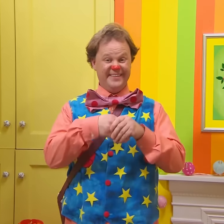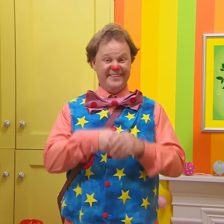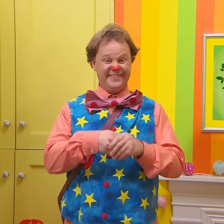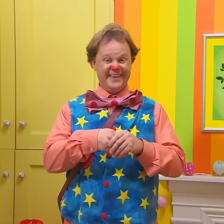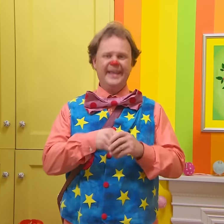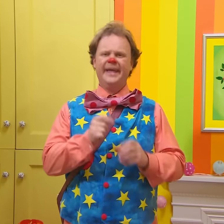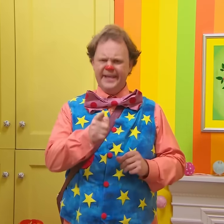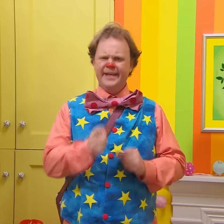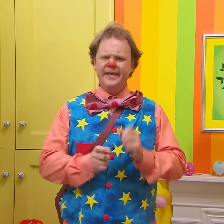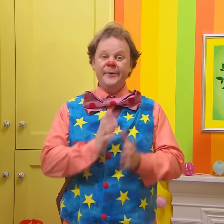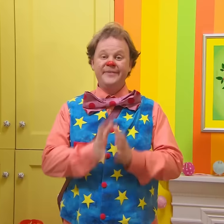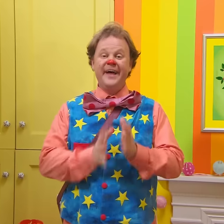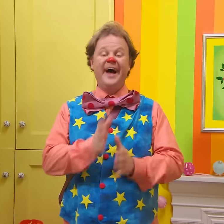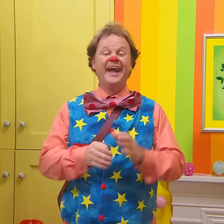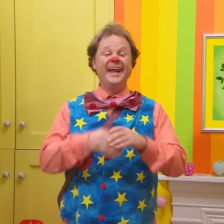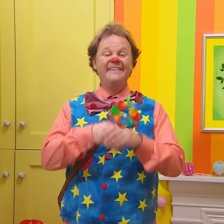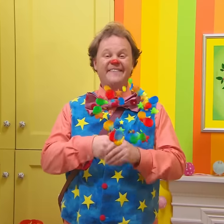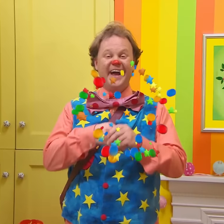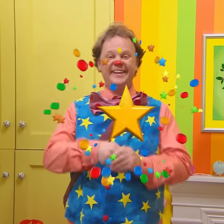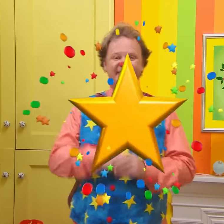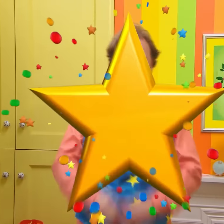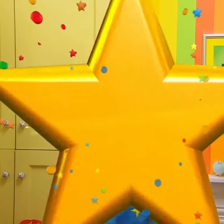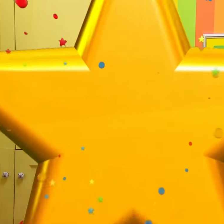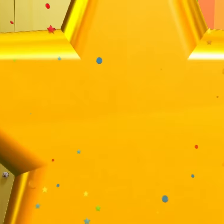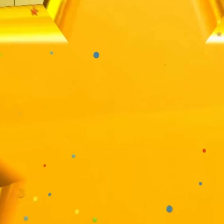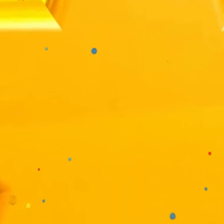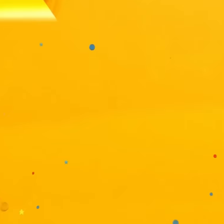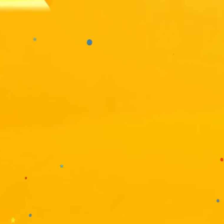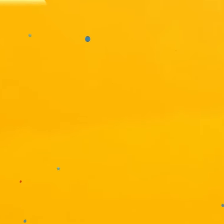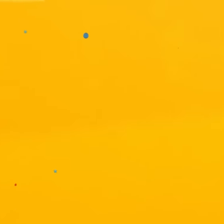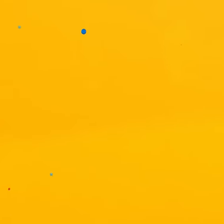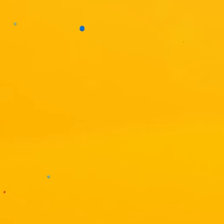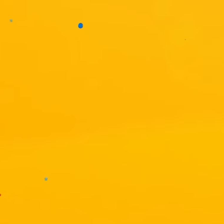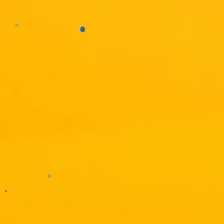Friends. You sign Friends.